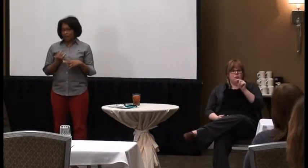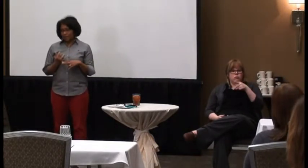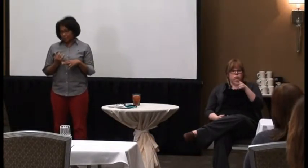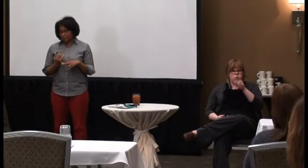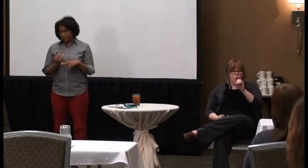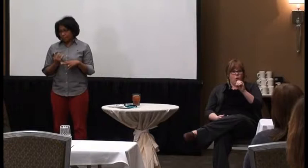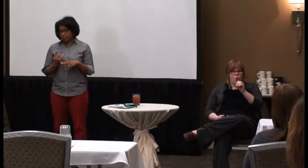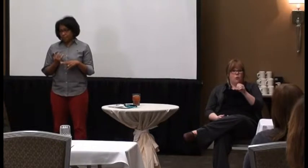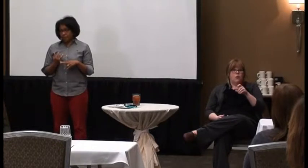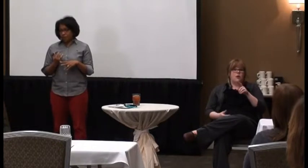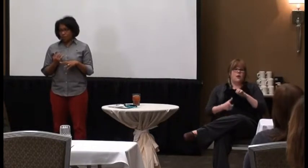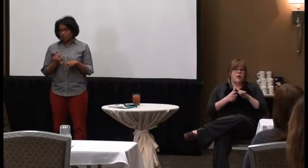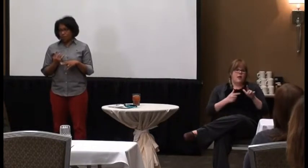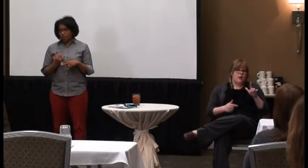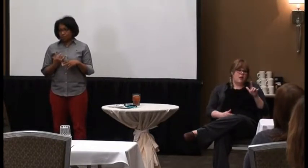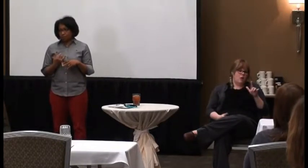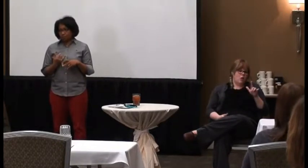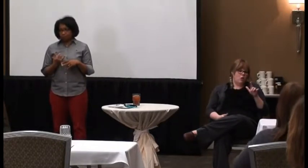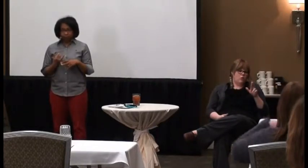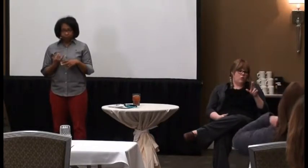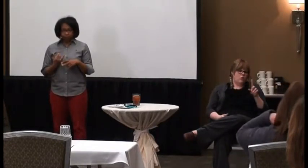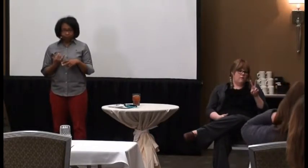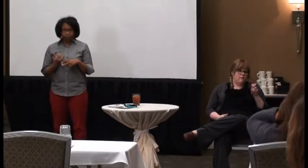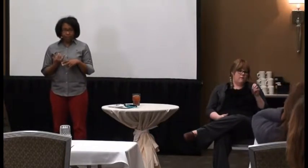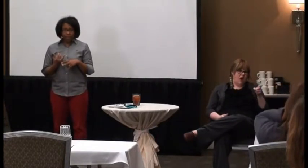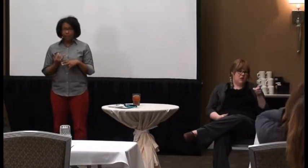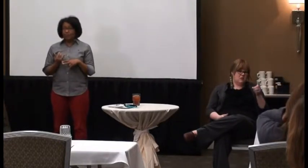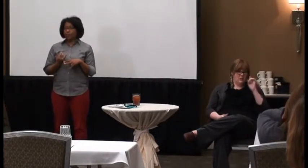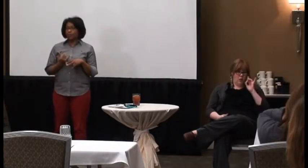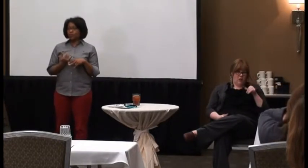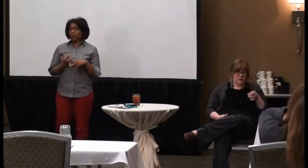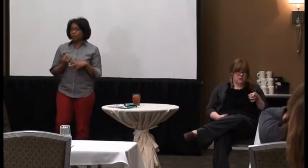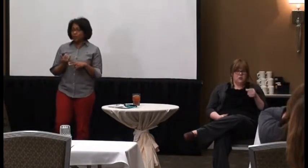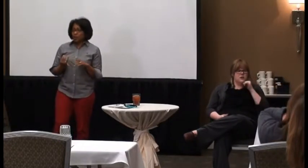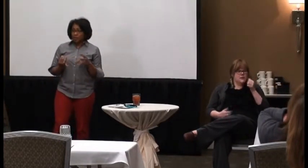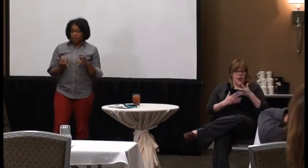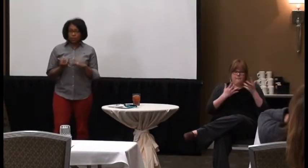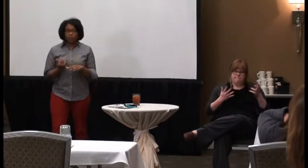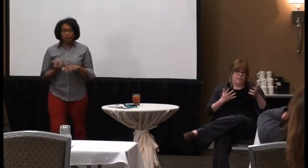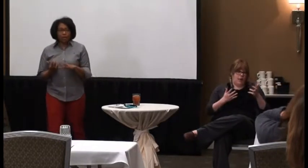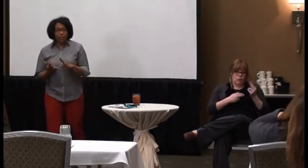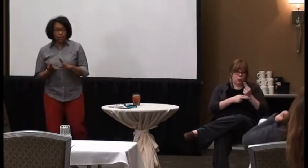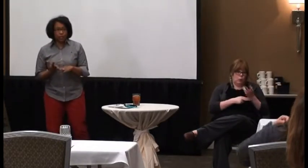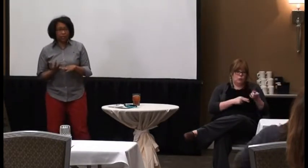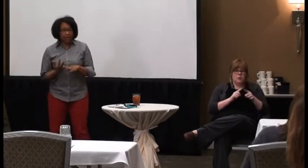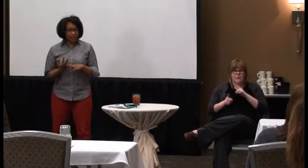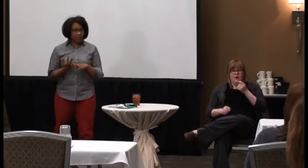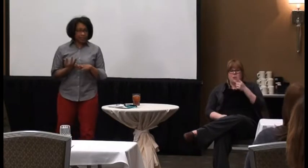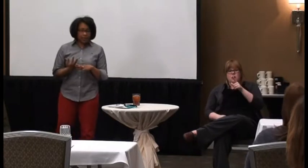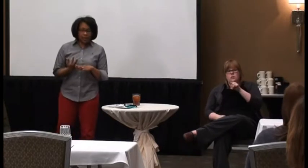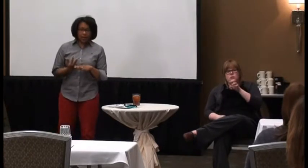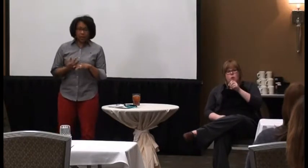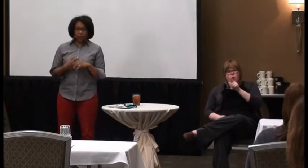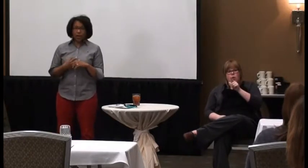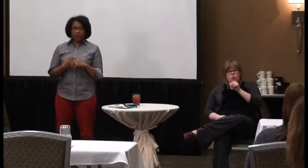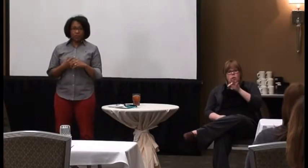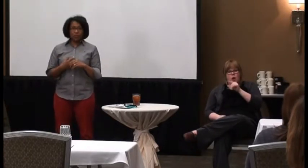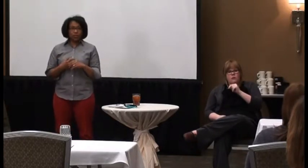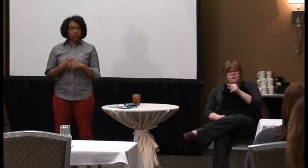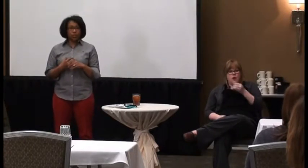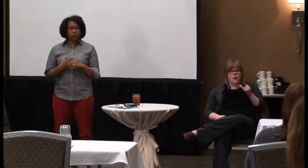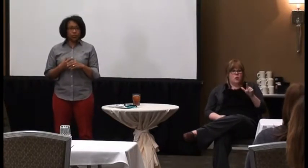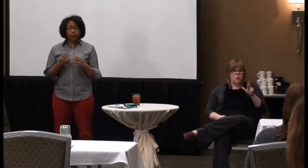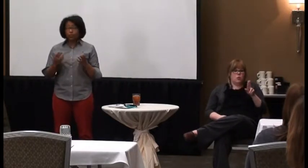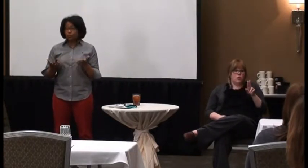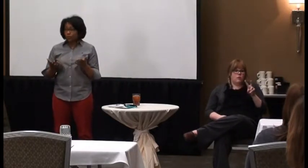called Luvox. Anybody heard of Luvox? Not a lot of people use it, but Zoloft and Luvox were actually